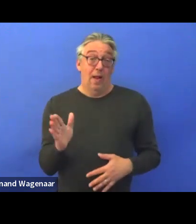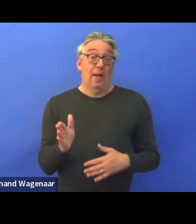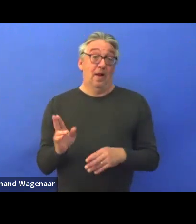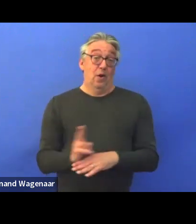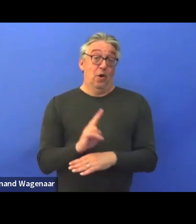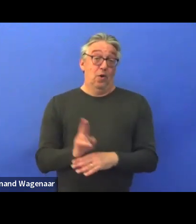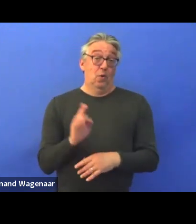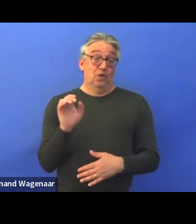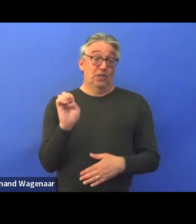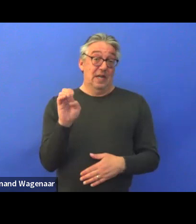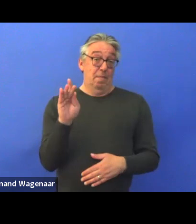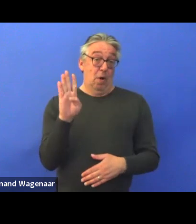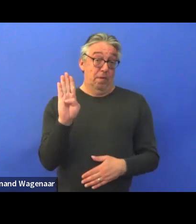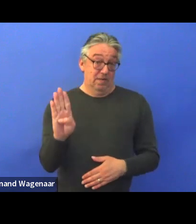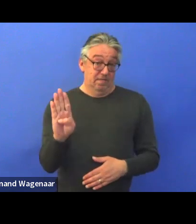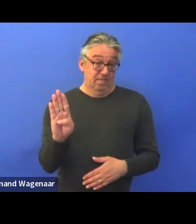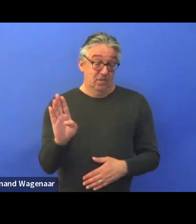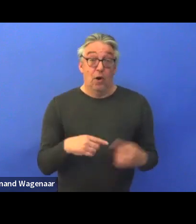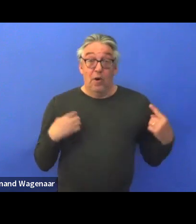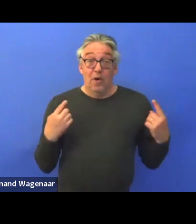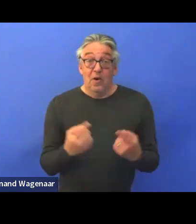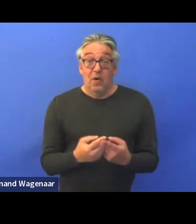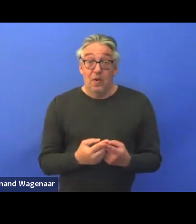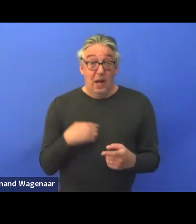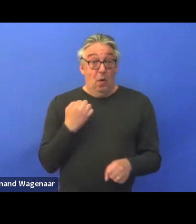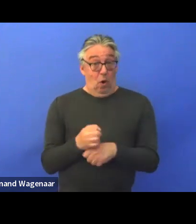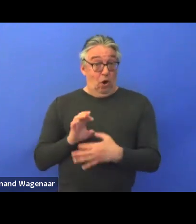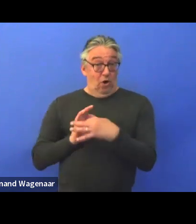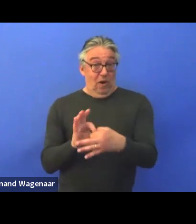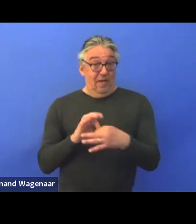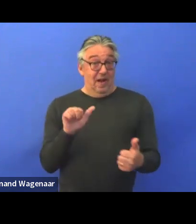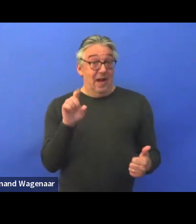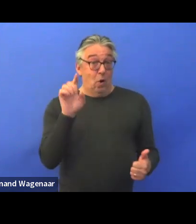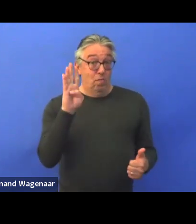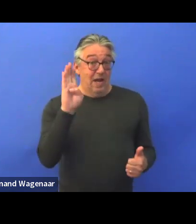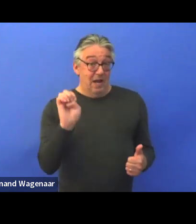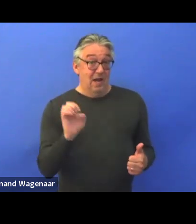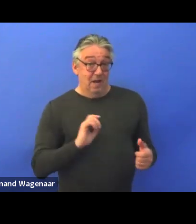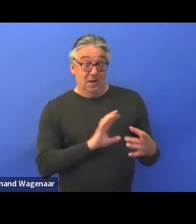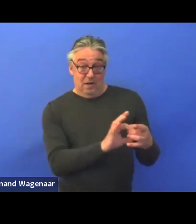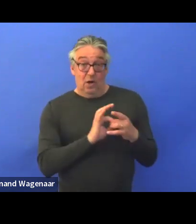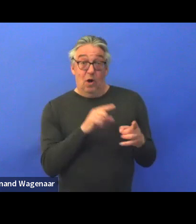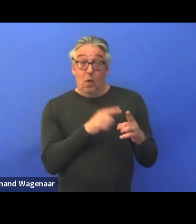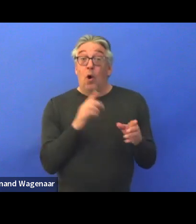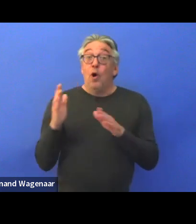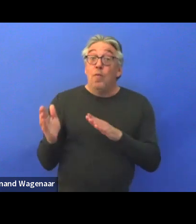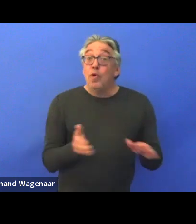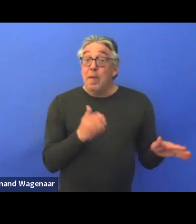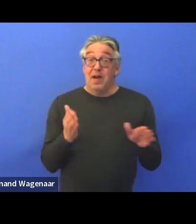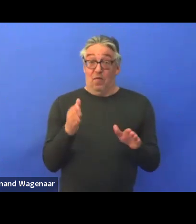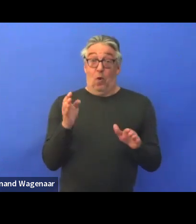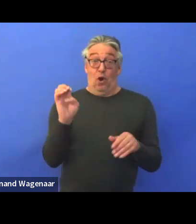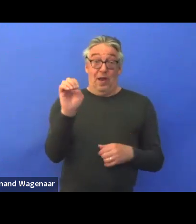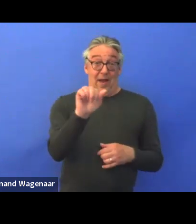the DAISY Consortium and other folk are working with Adobe, actually partly in preparation for the European Accessibility